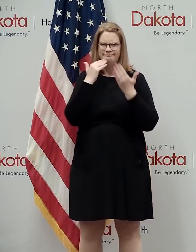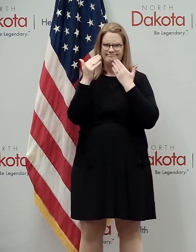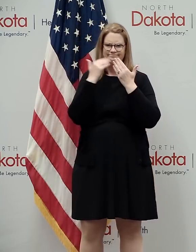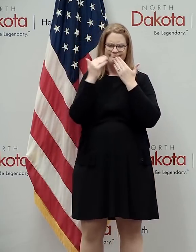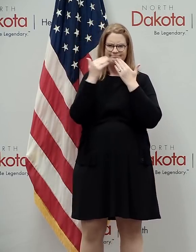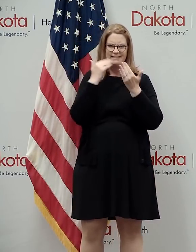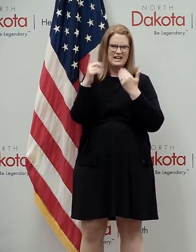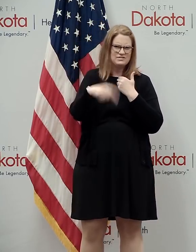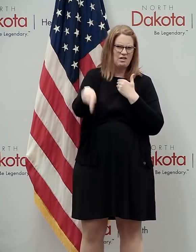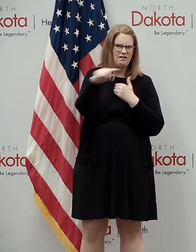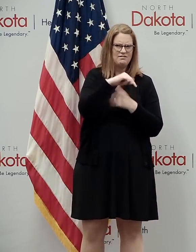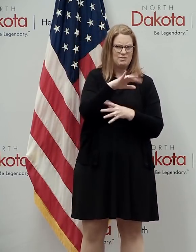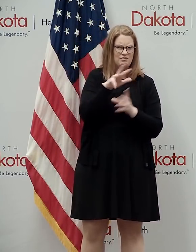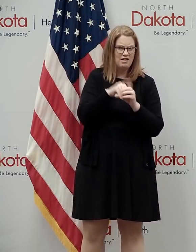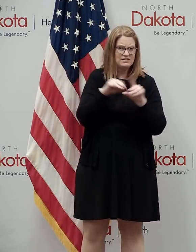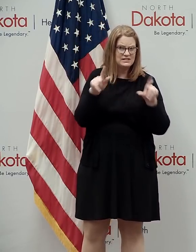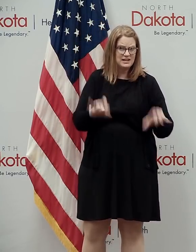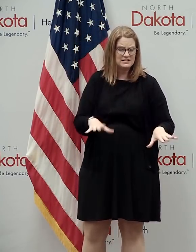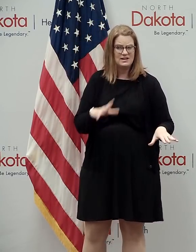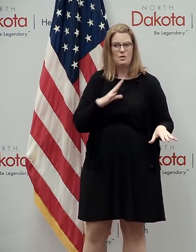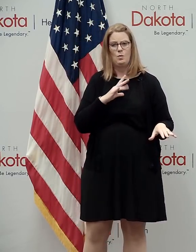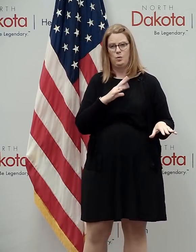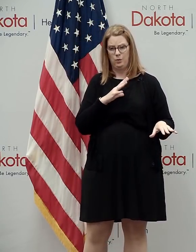involved in the testing efforts in North Dakota.